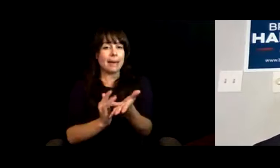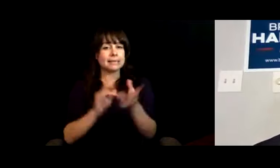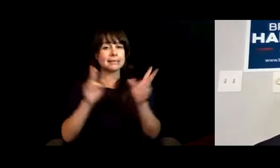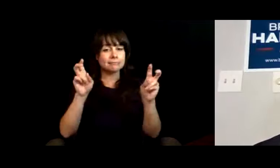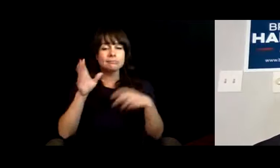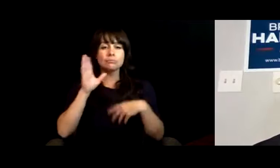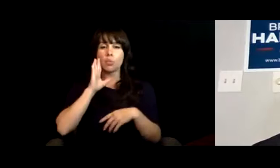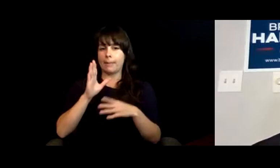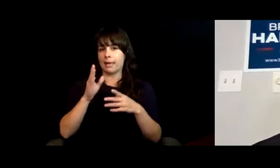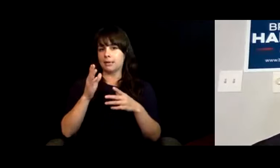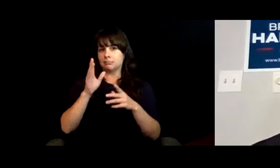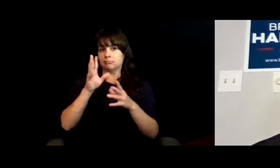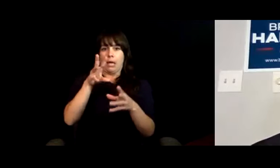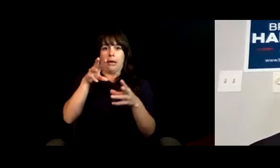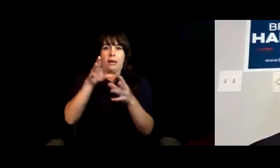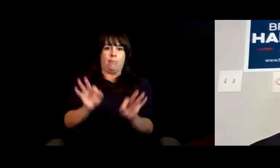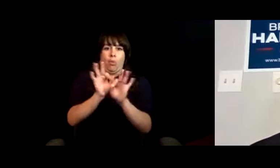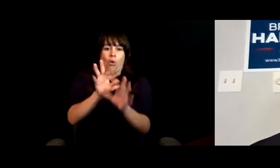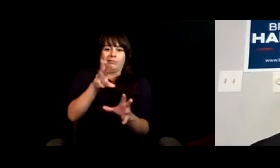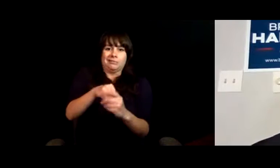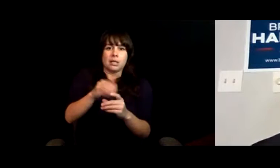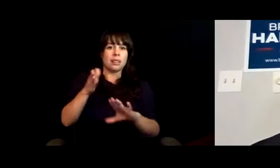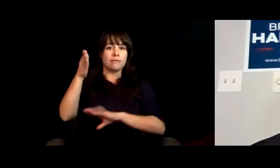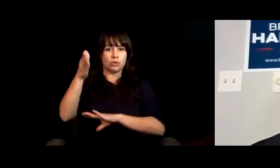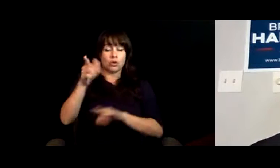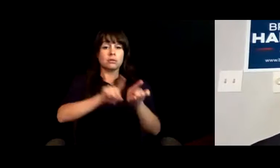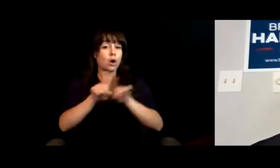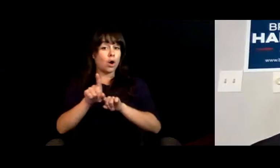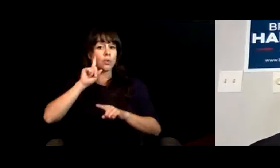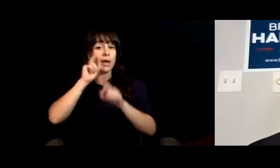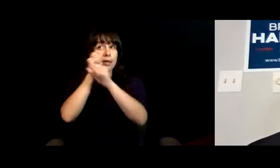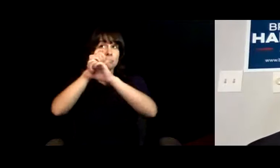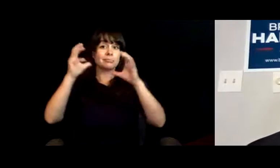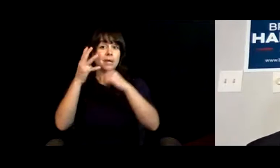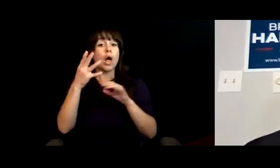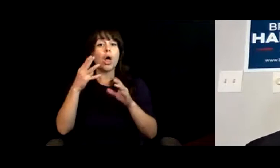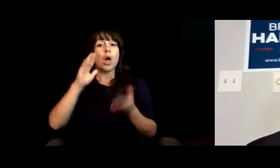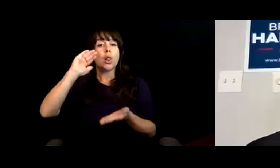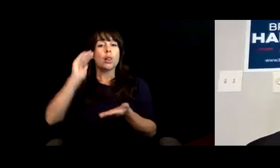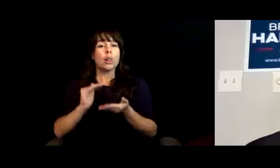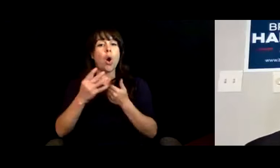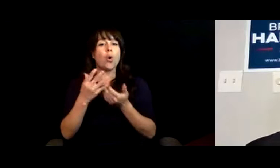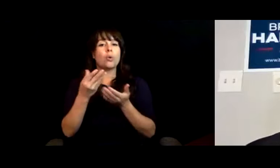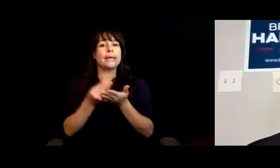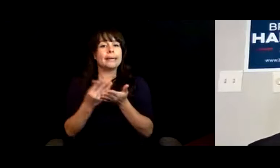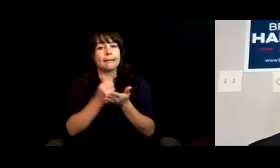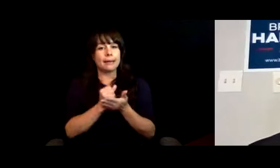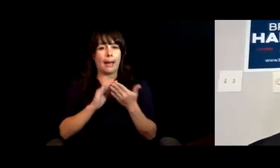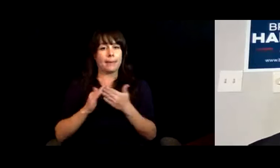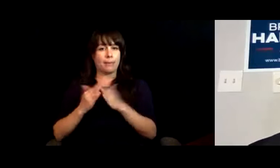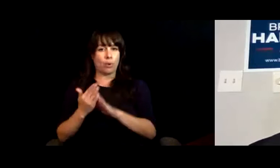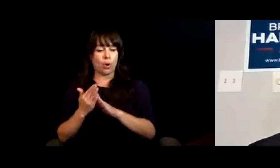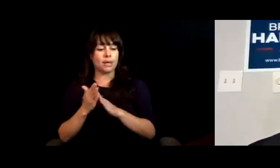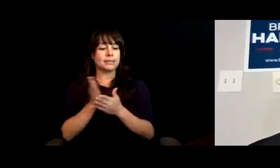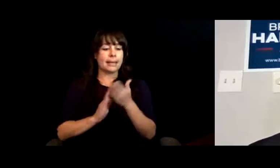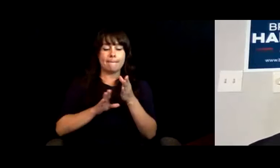of what I think about this is I think about this for low income neighborhoods. I think about this for some minority families that maybe don't have the